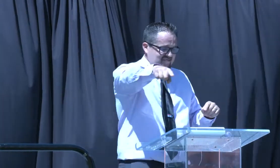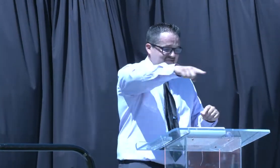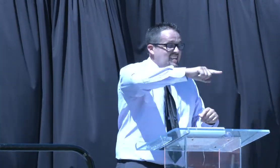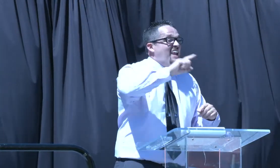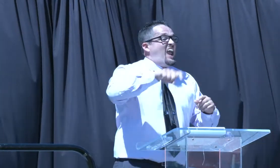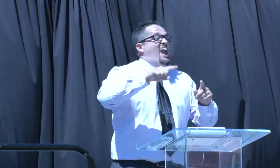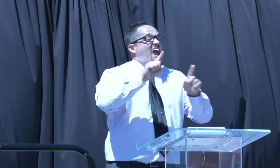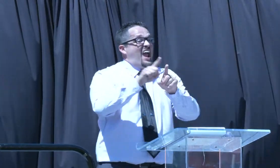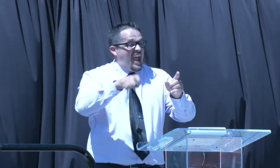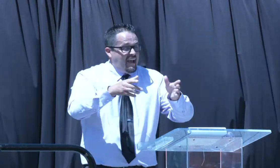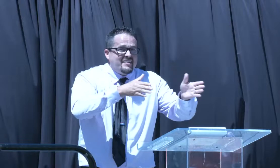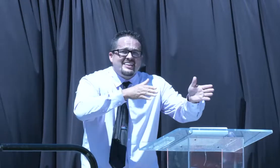emergence of AI.